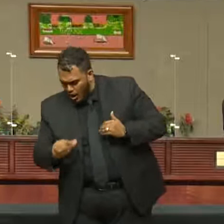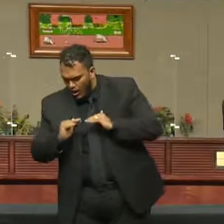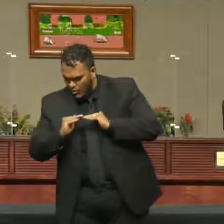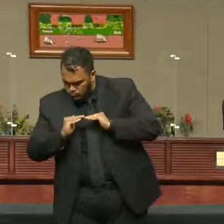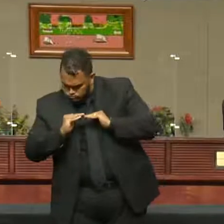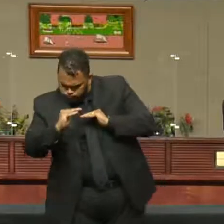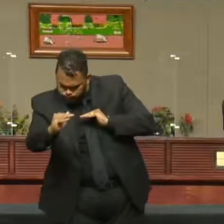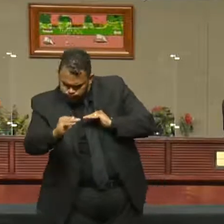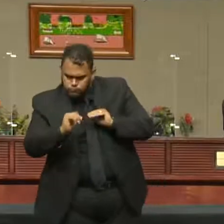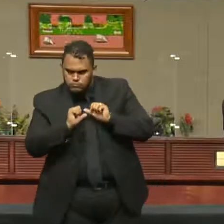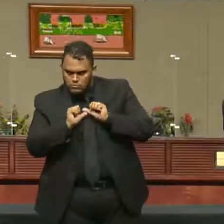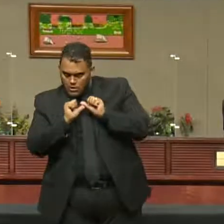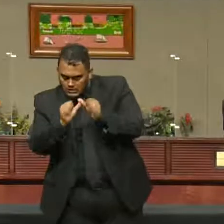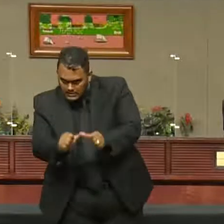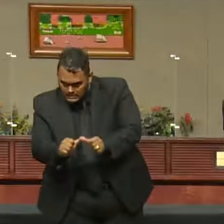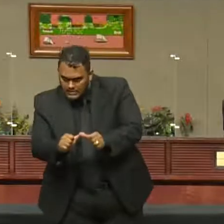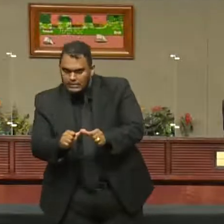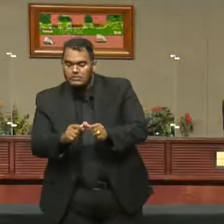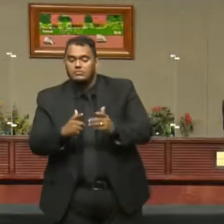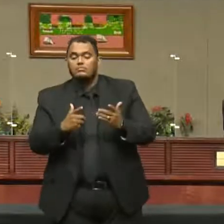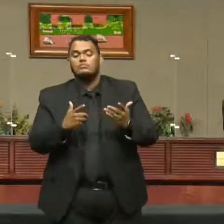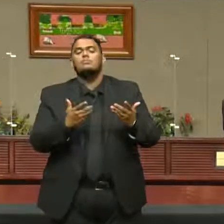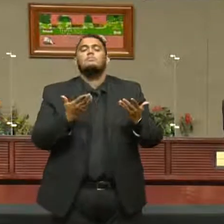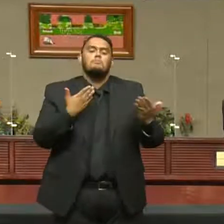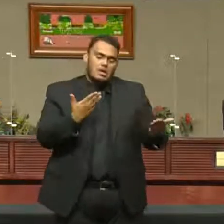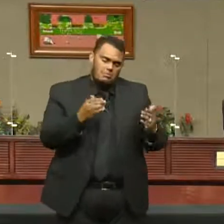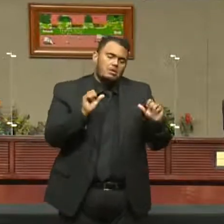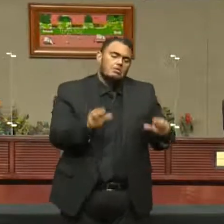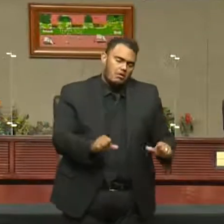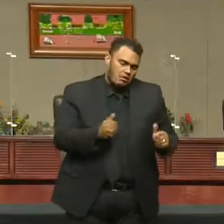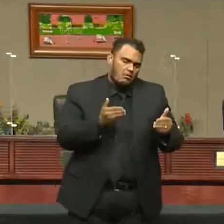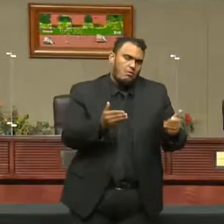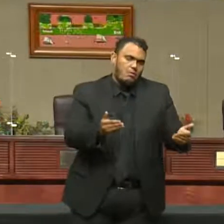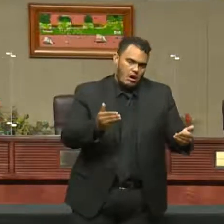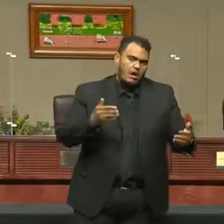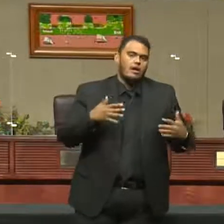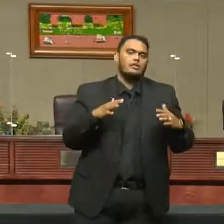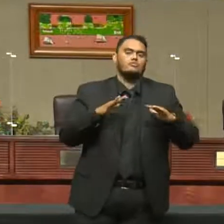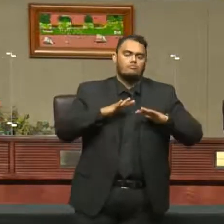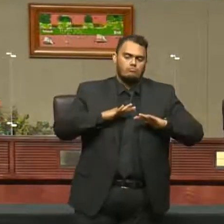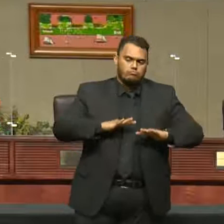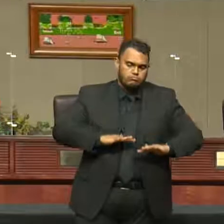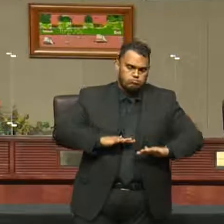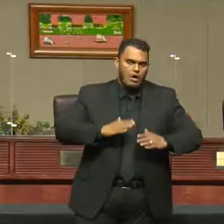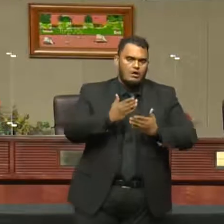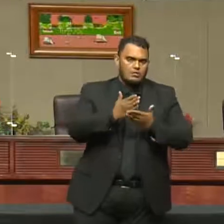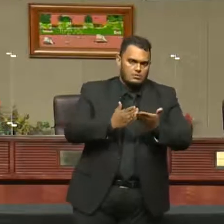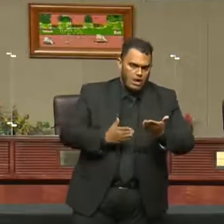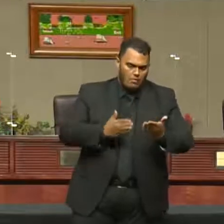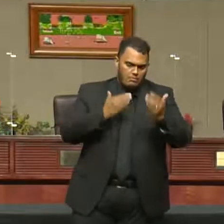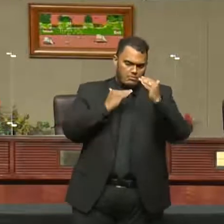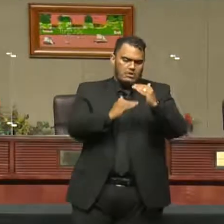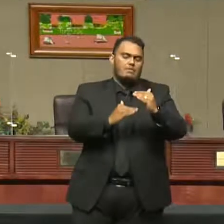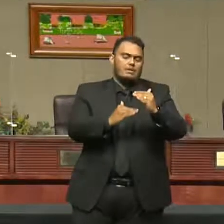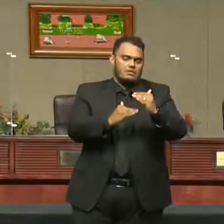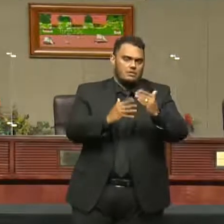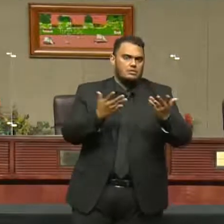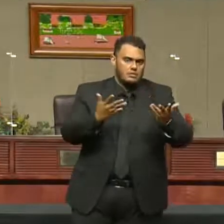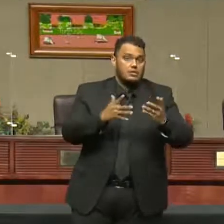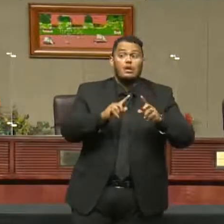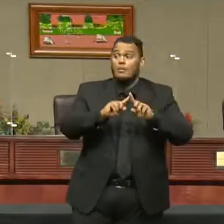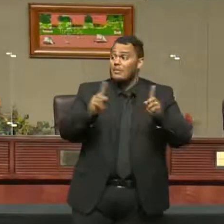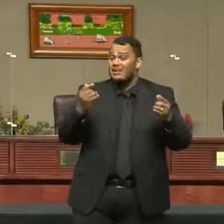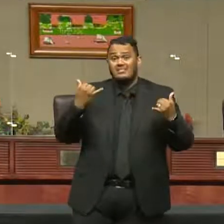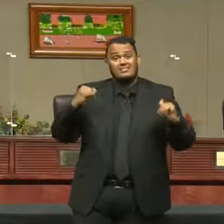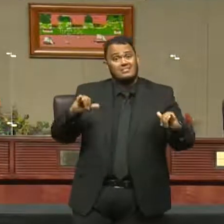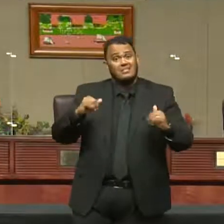the requirements that are in place now. We still have quite a ways to go before we get